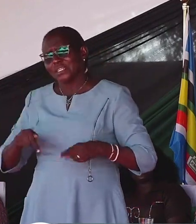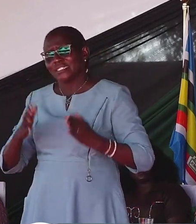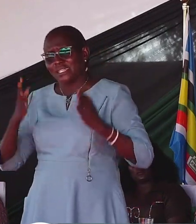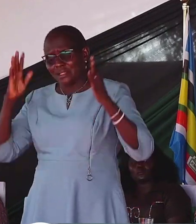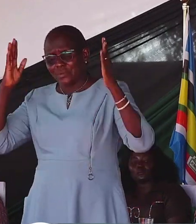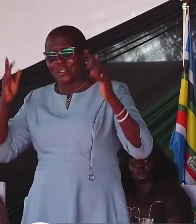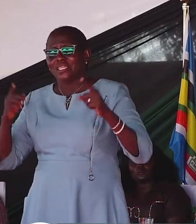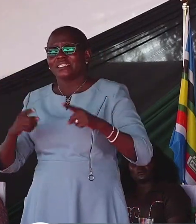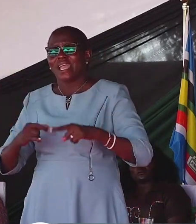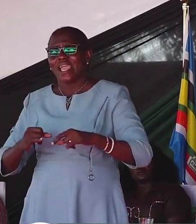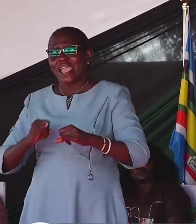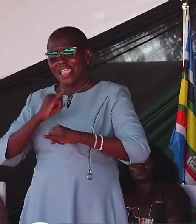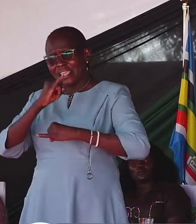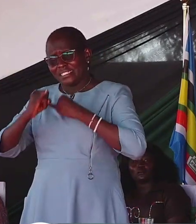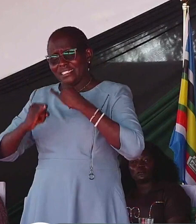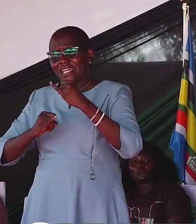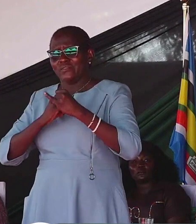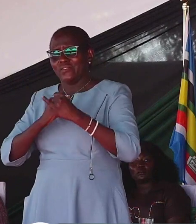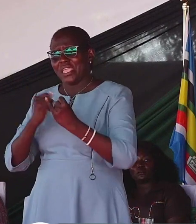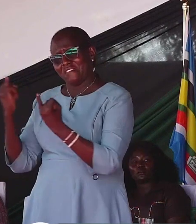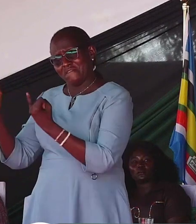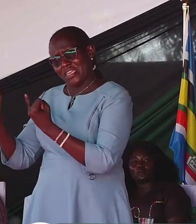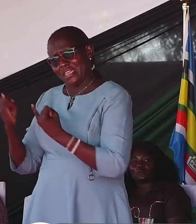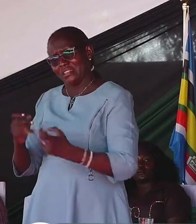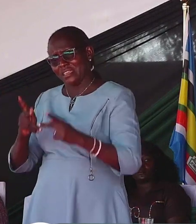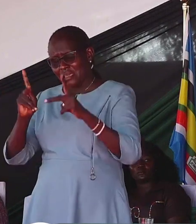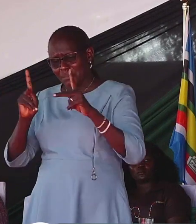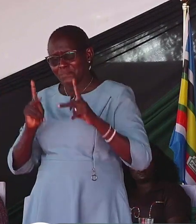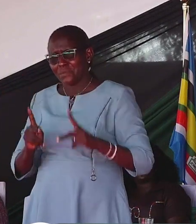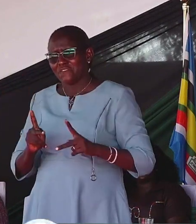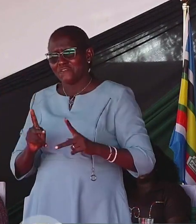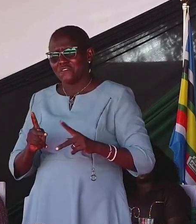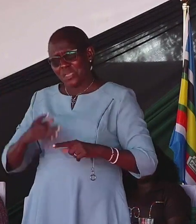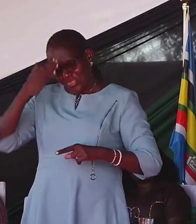one. We invite people from Ethiopia,